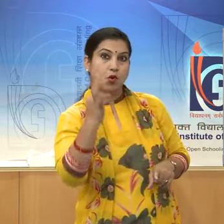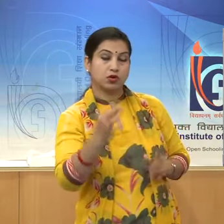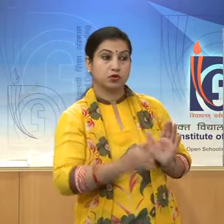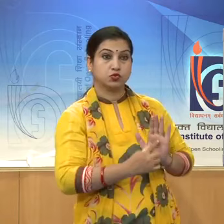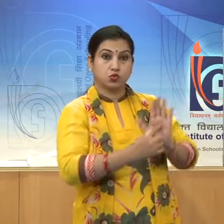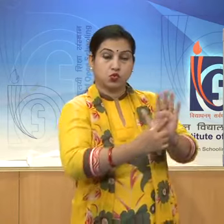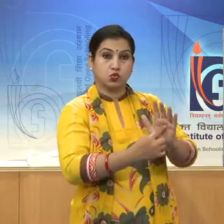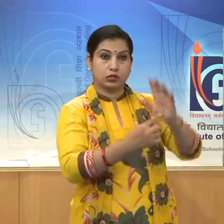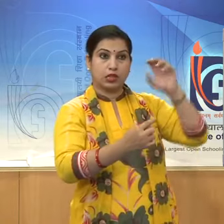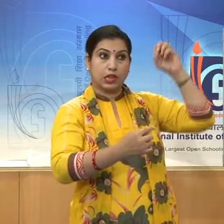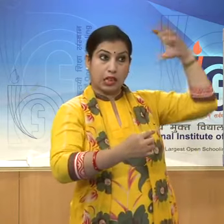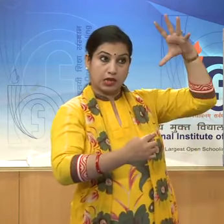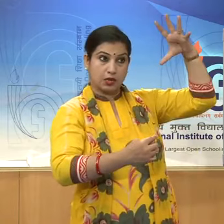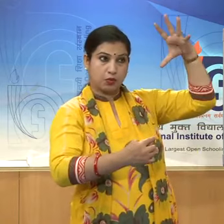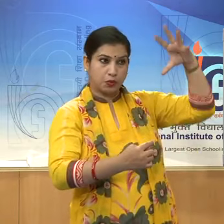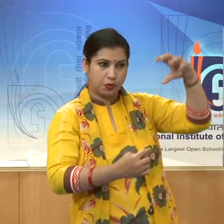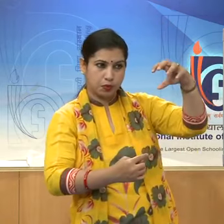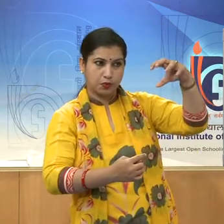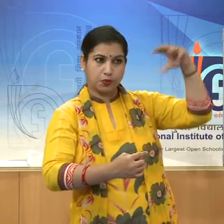feature of this period.